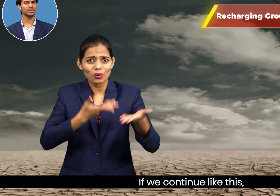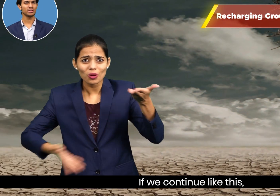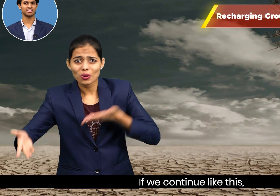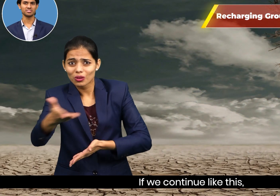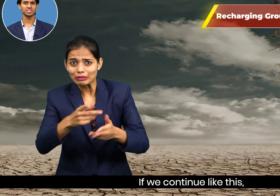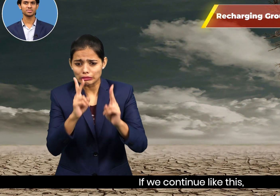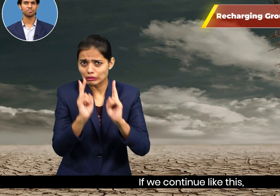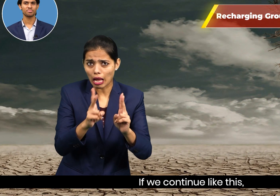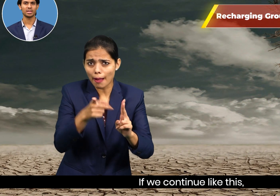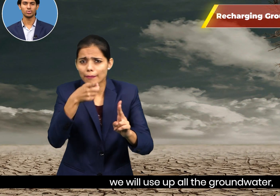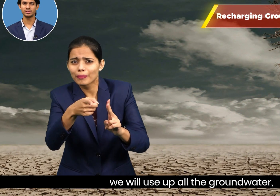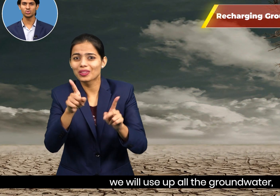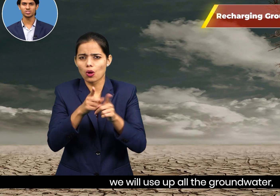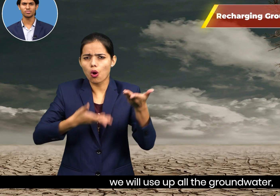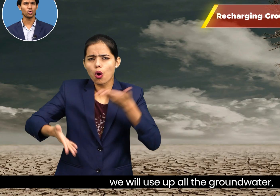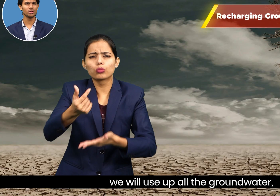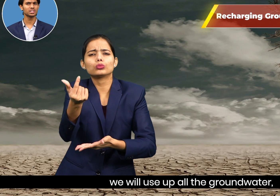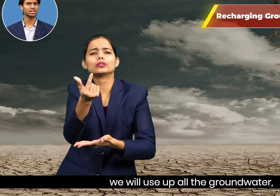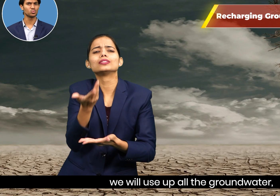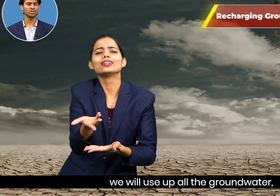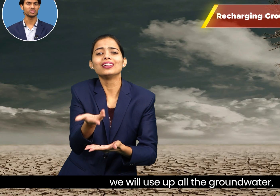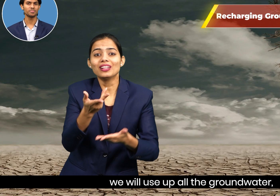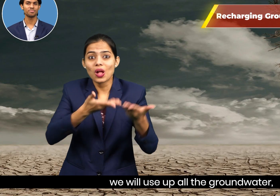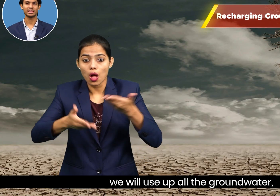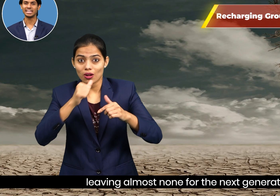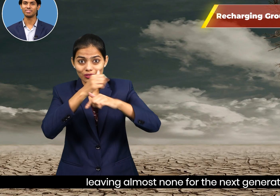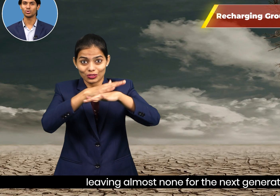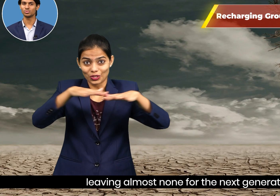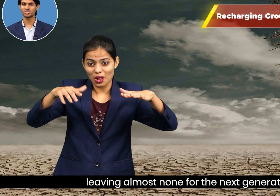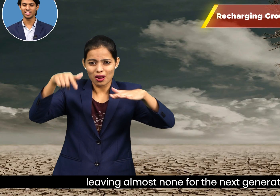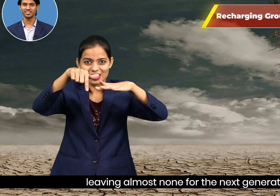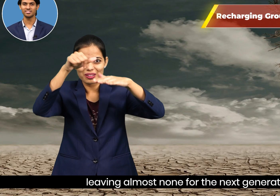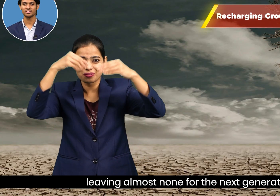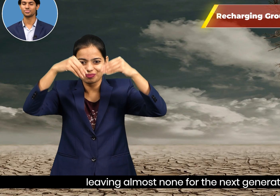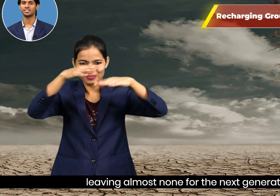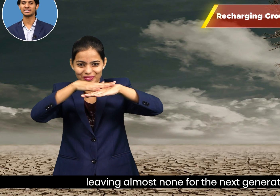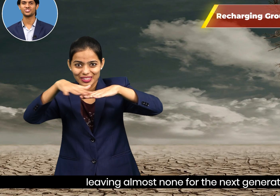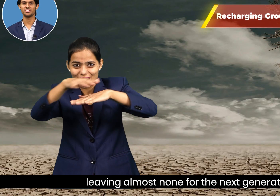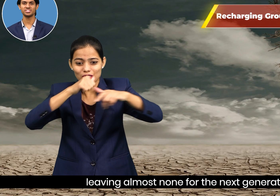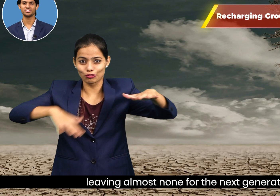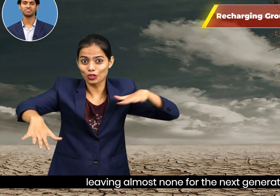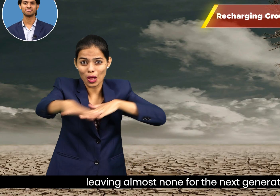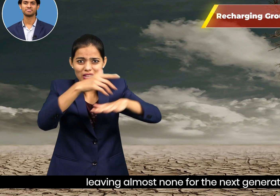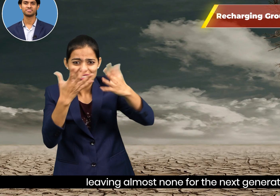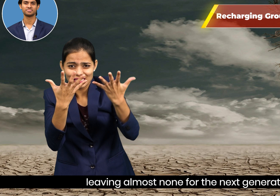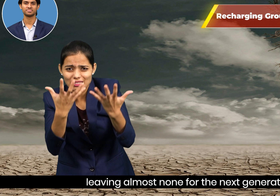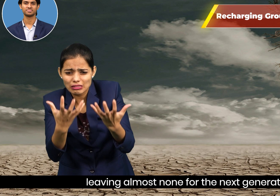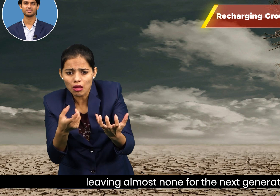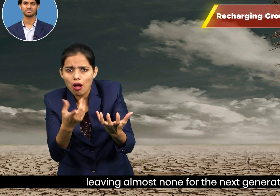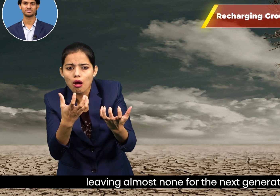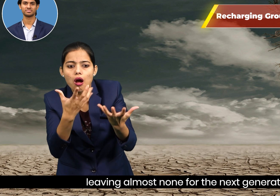If we continue like this, we will use up all the groundwater, leaving almost none for the next generation.